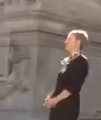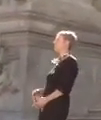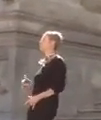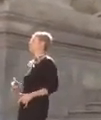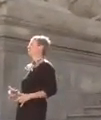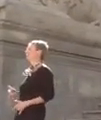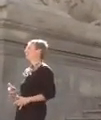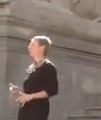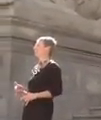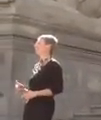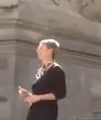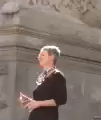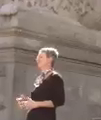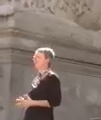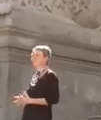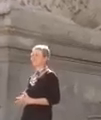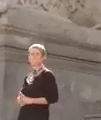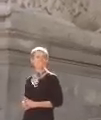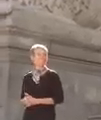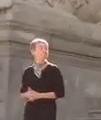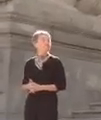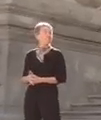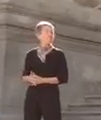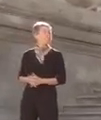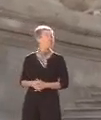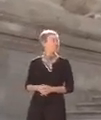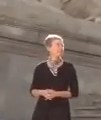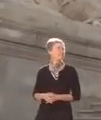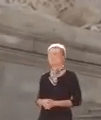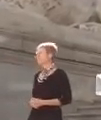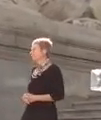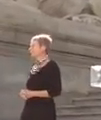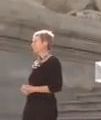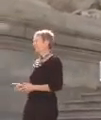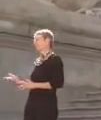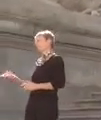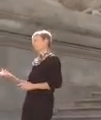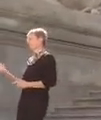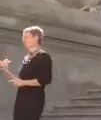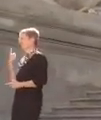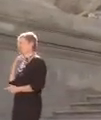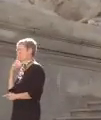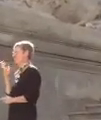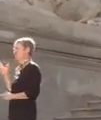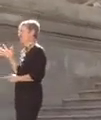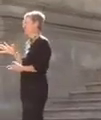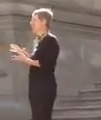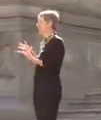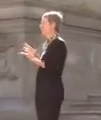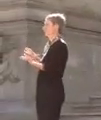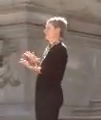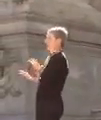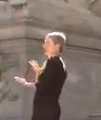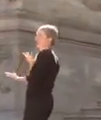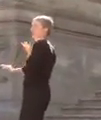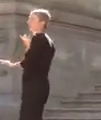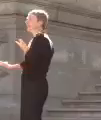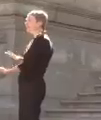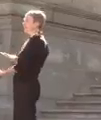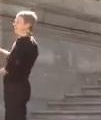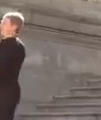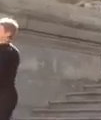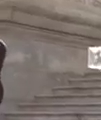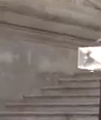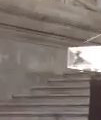Yeah! Okay, I love this song, so just listen. Yeah. My life wasn't going so good, so I decided to change. That's a G